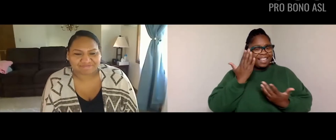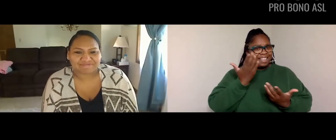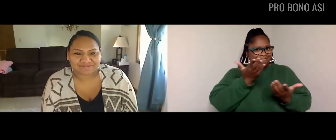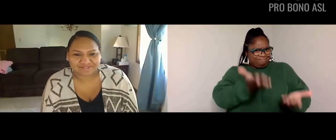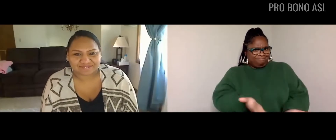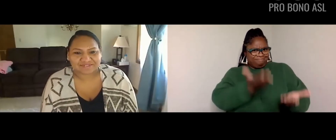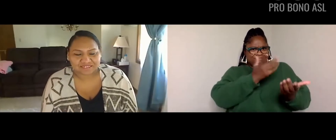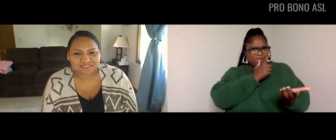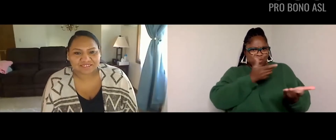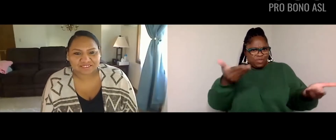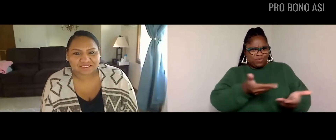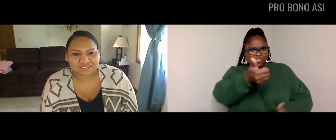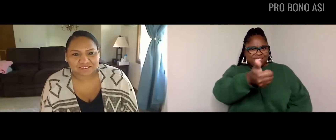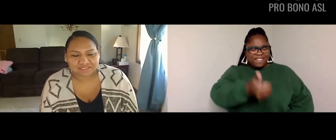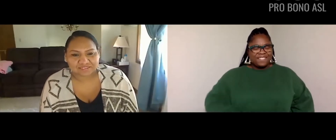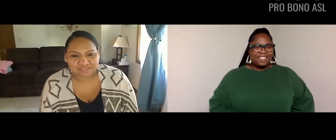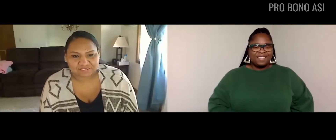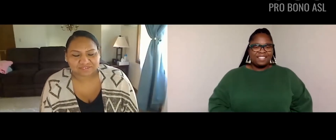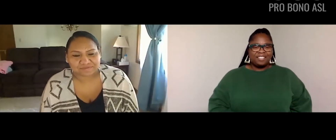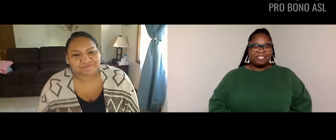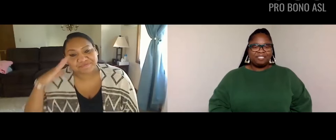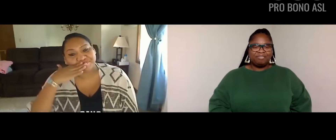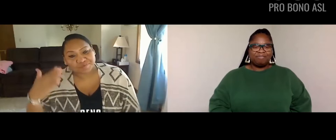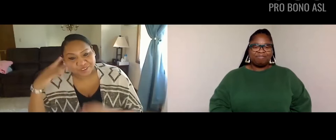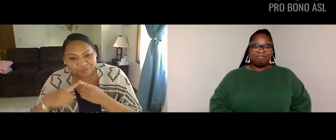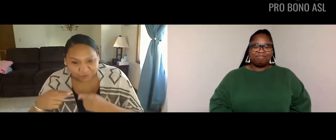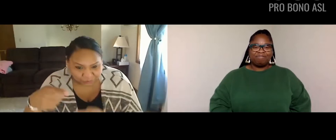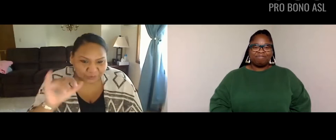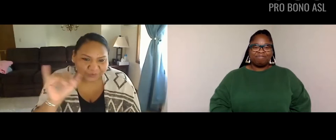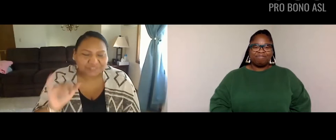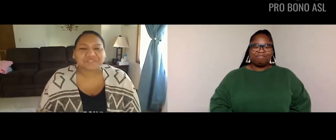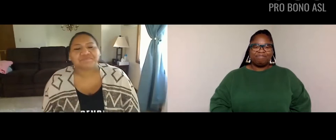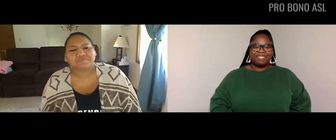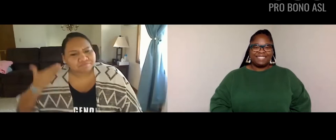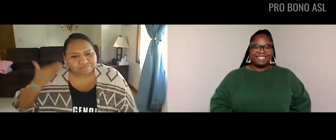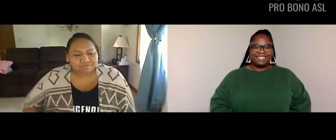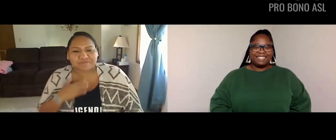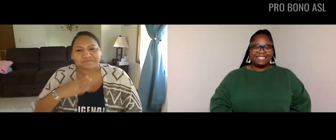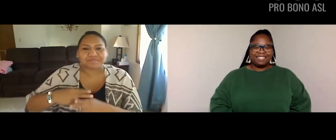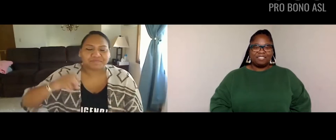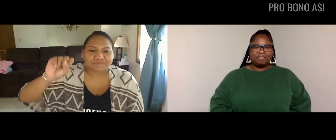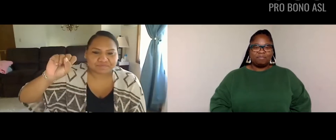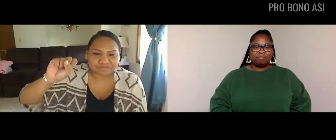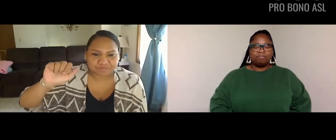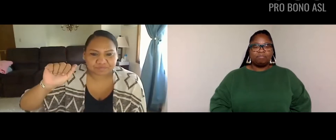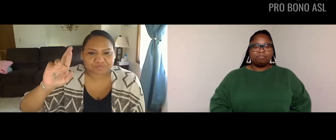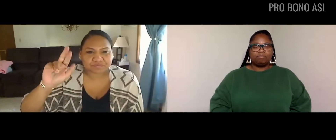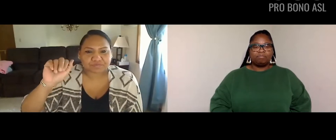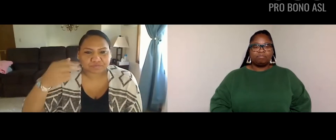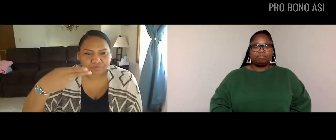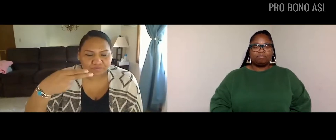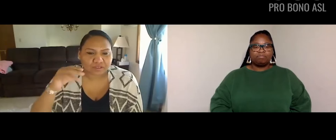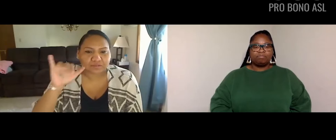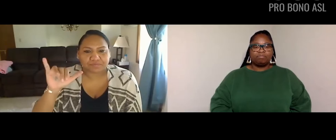Hi, good morning. So, who are you? Introduce yourself. Hi, good morning to you as well. My